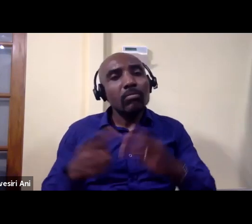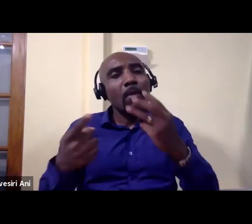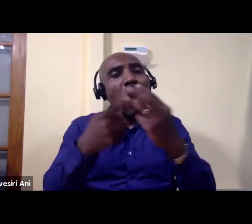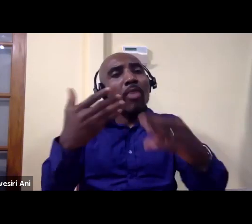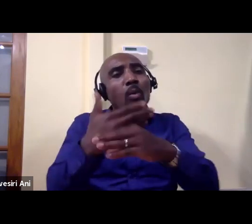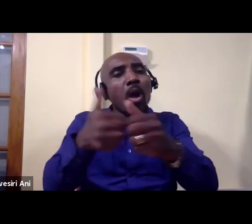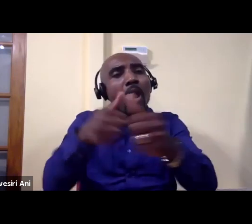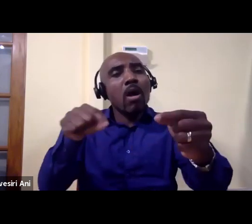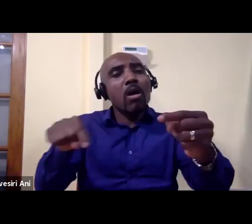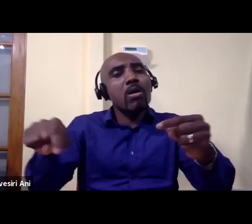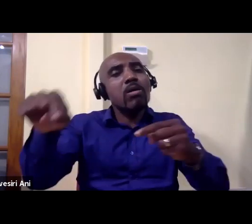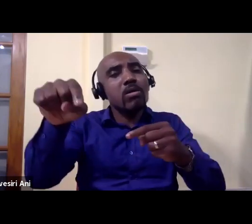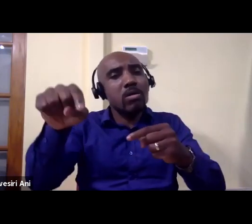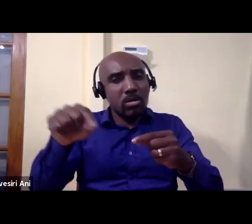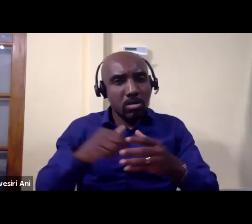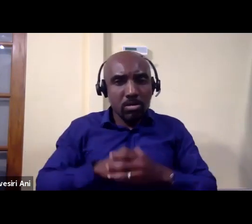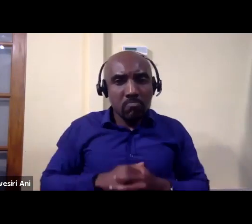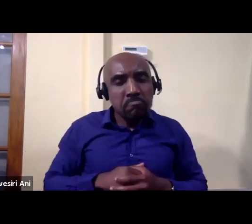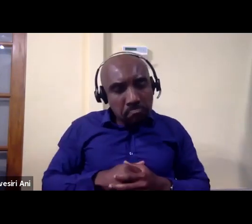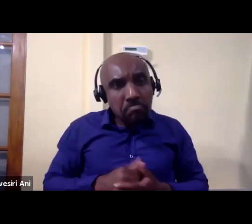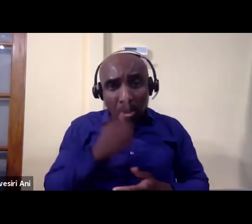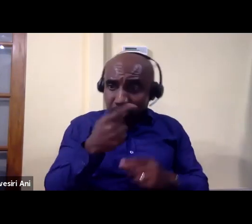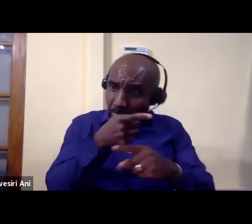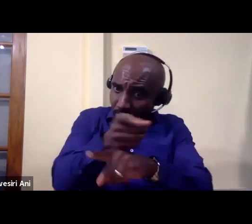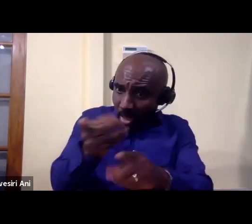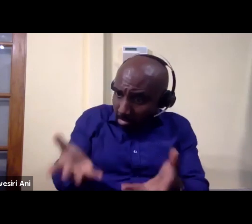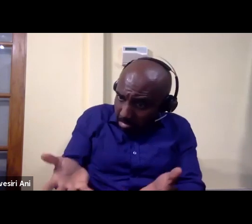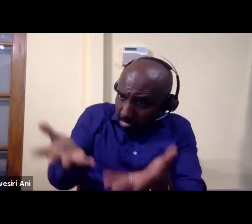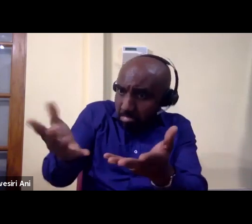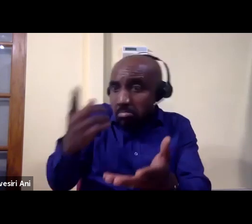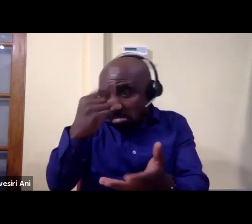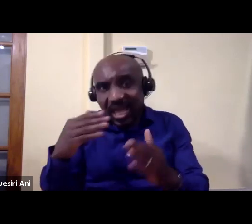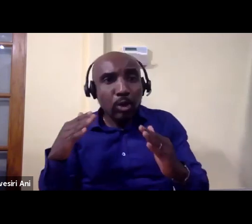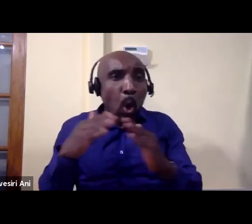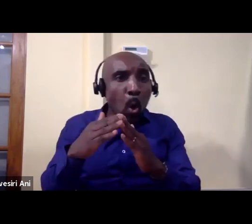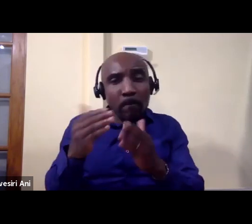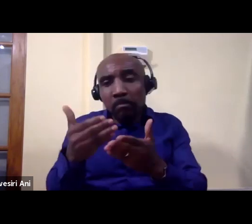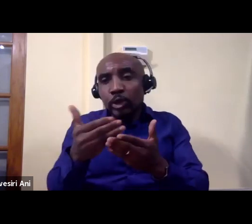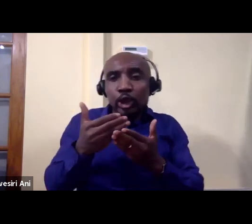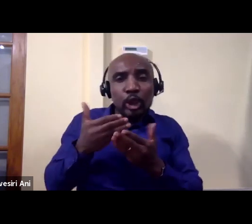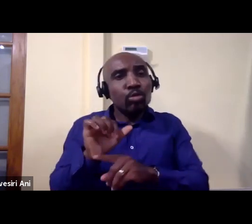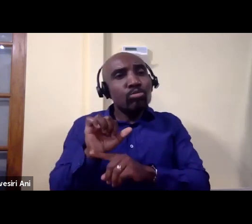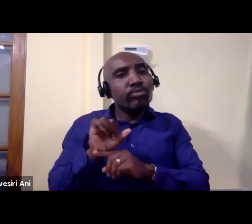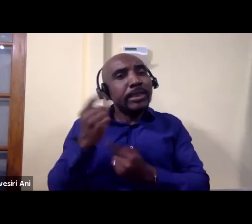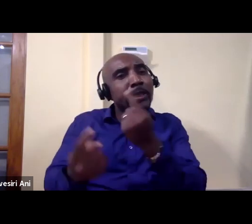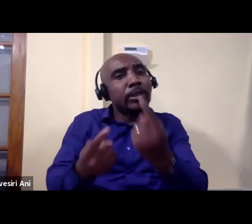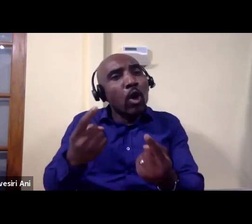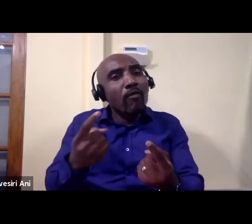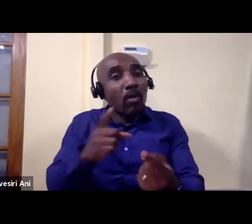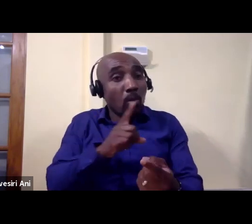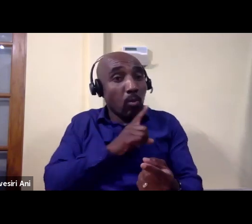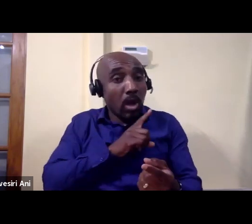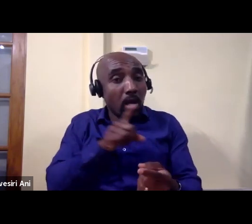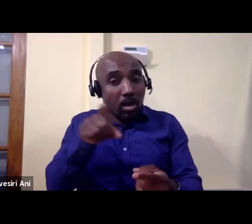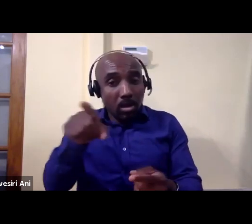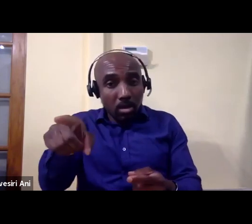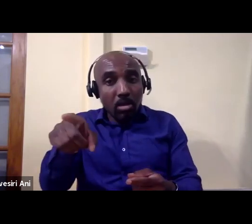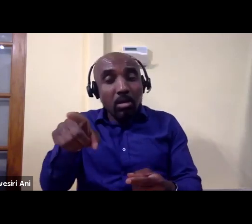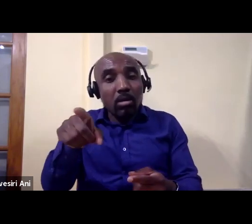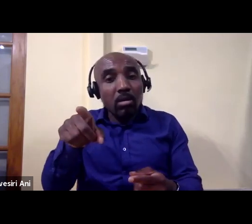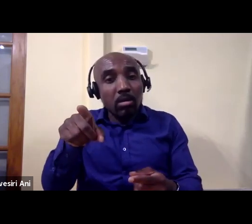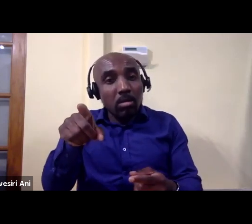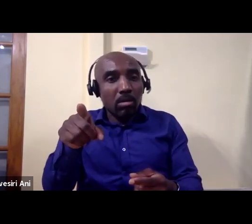have ended up being told to work from home, be shielded because they're on the risk of